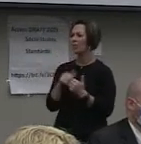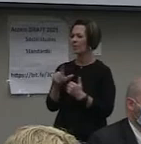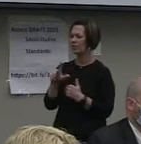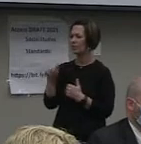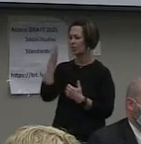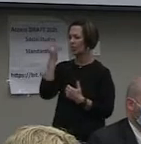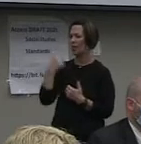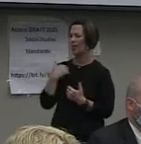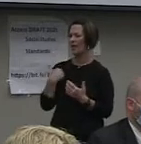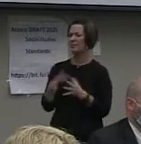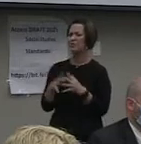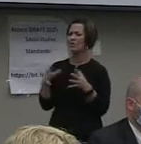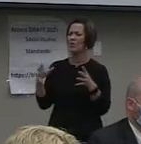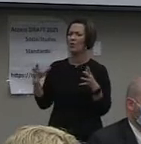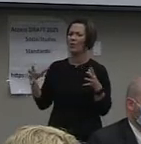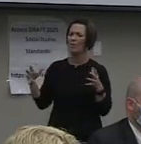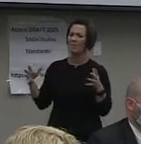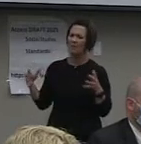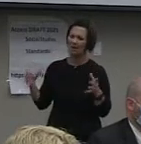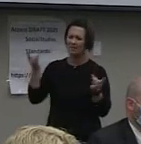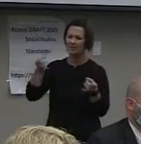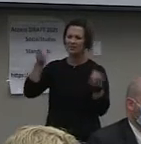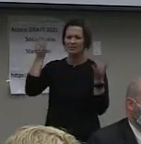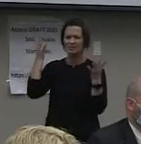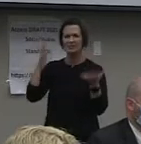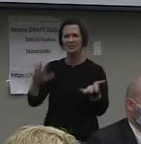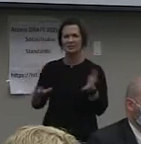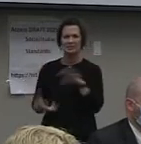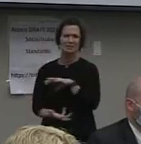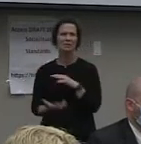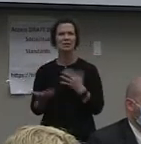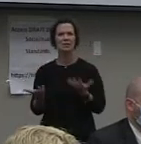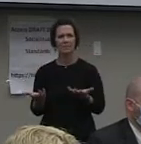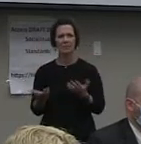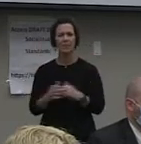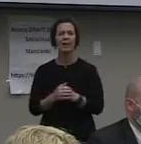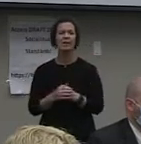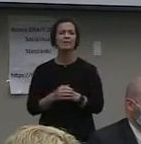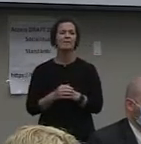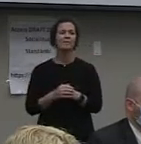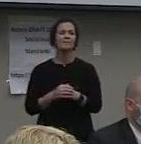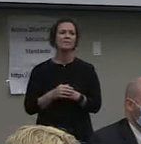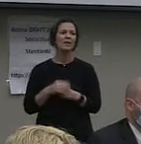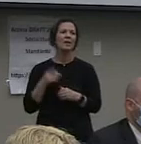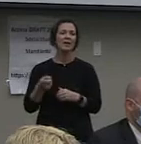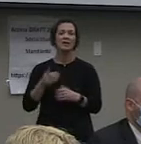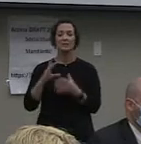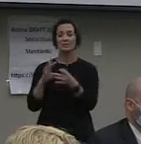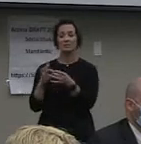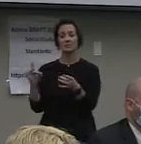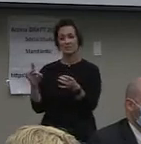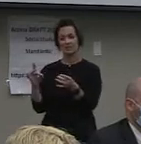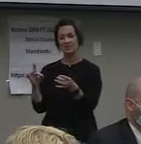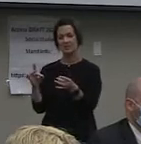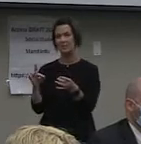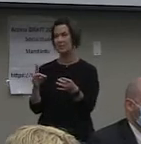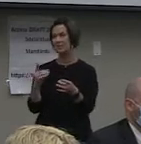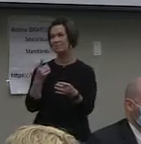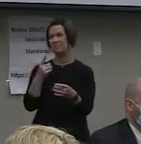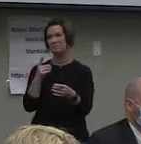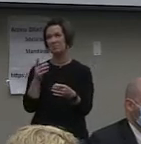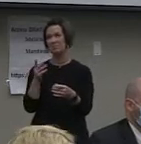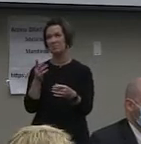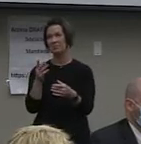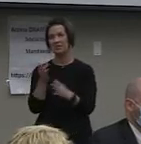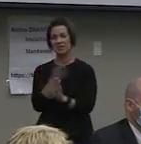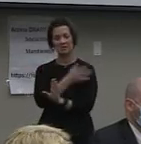from corruption so much? And he told about how until Huey Long, Louisiana, over the previous, say, 30 or so years,